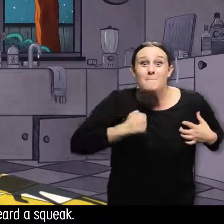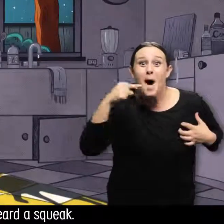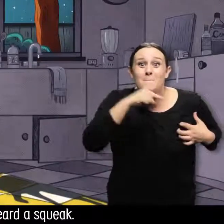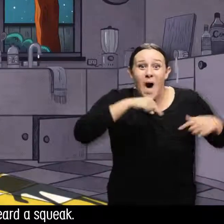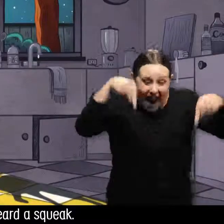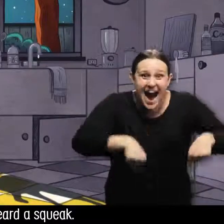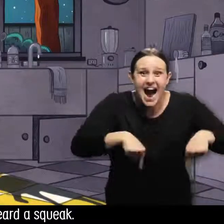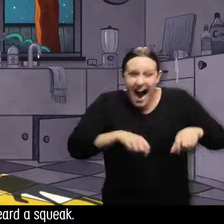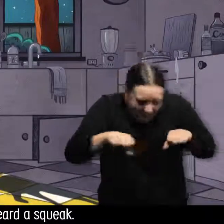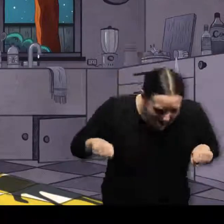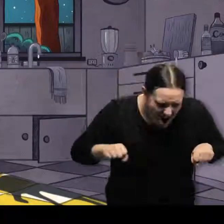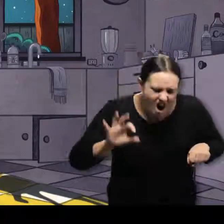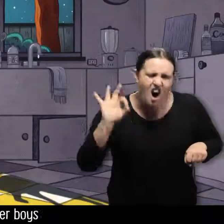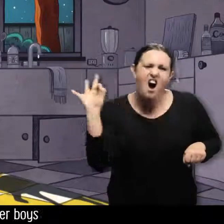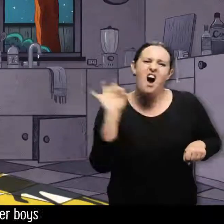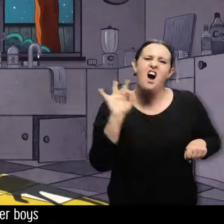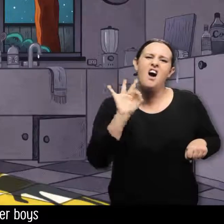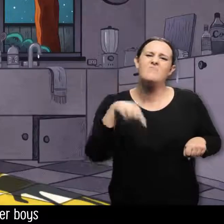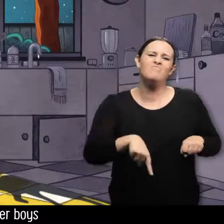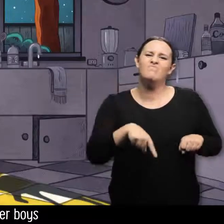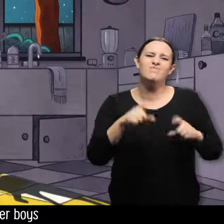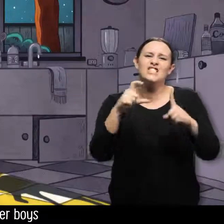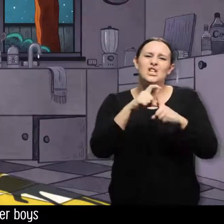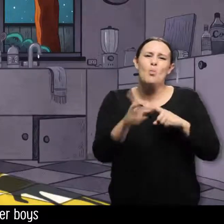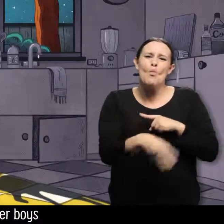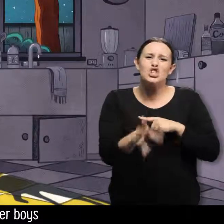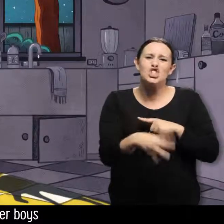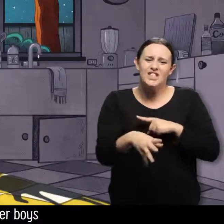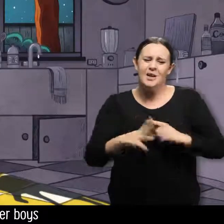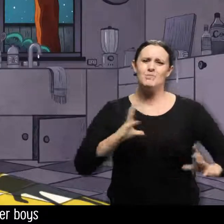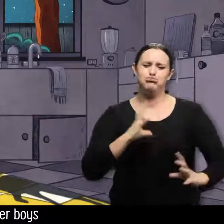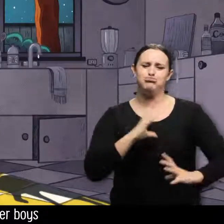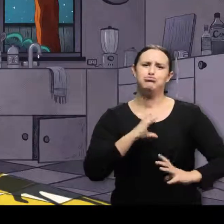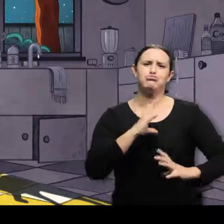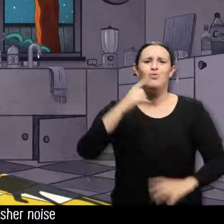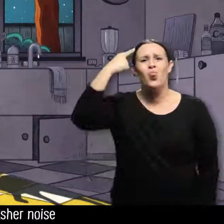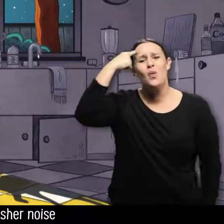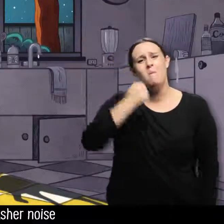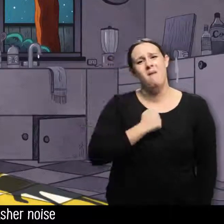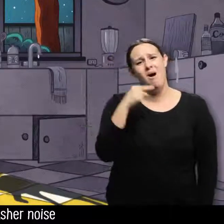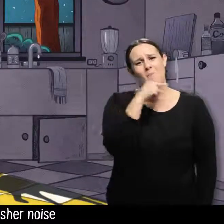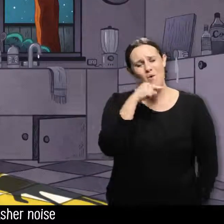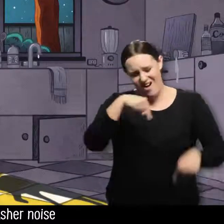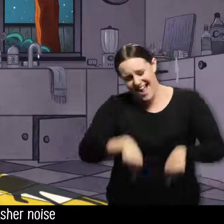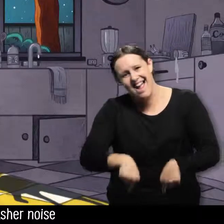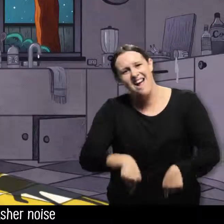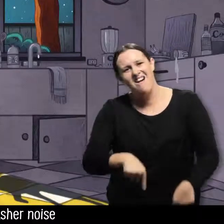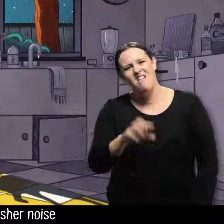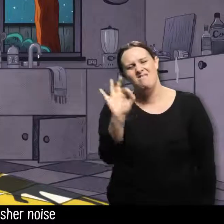squeak she it wasn't her boys but a dishwasher noise